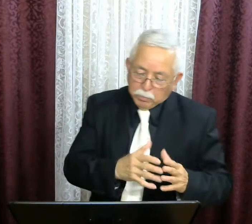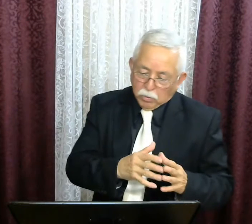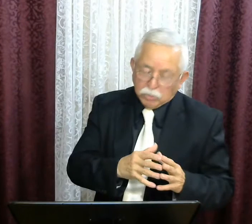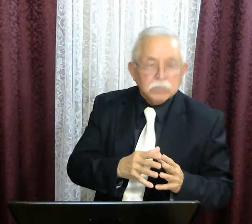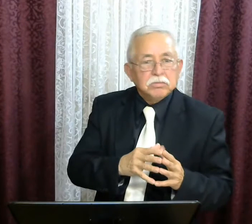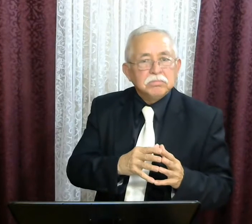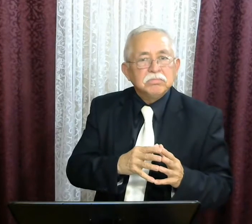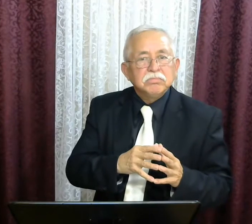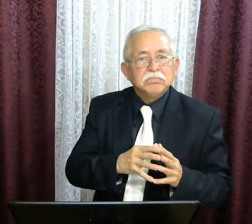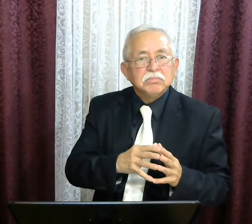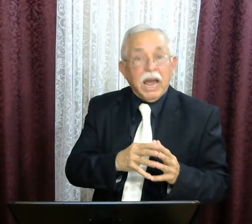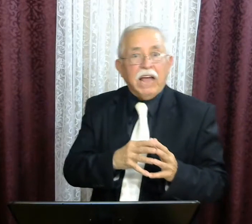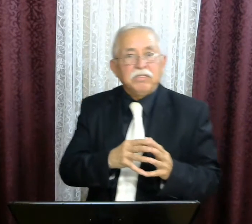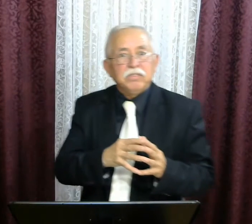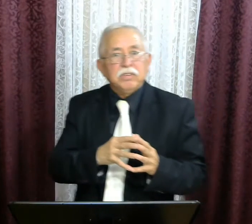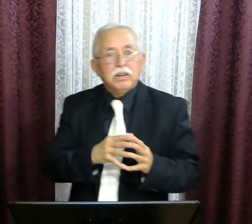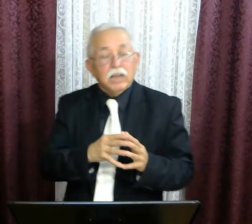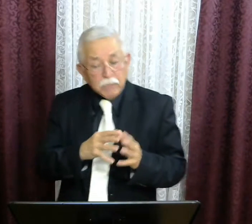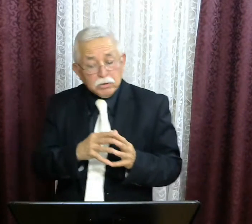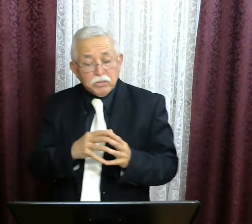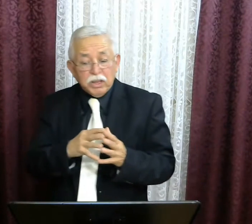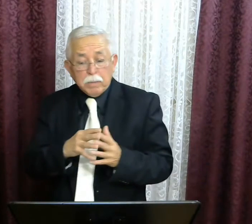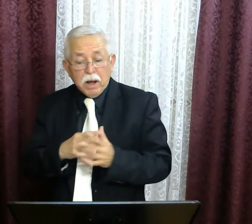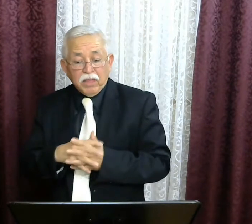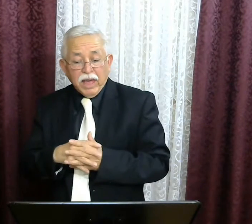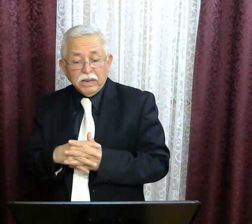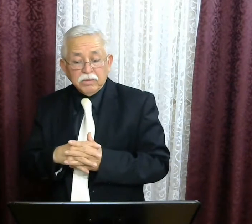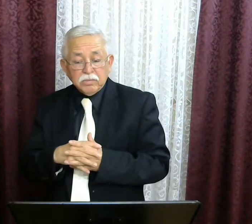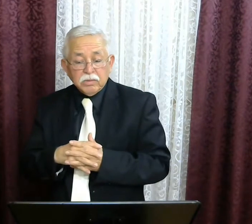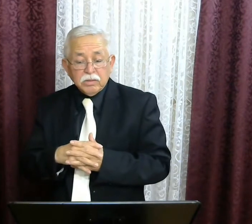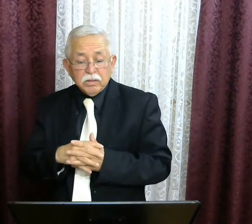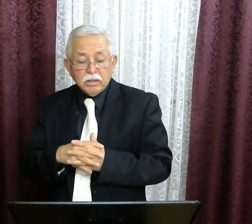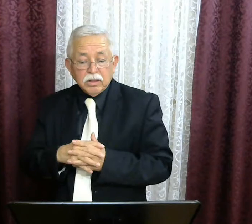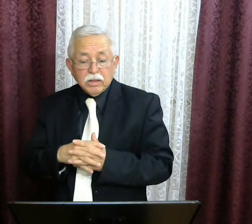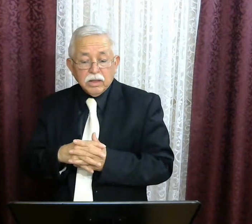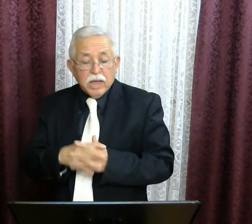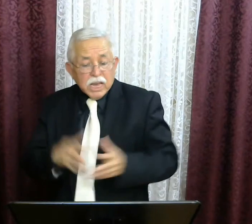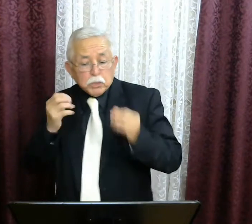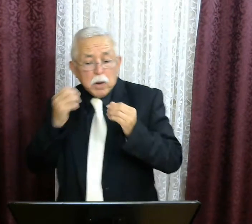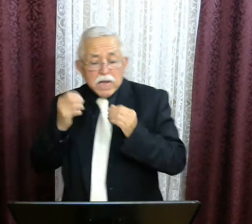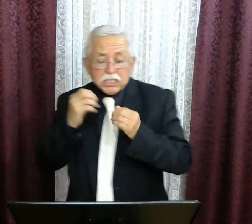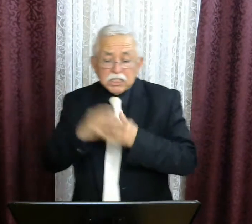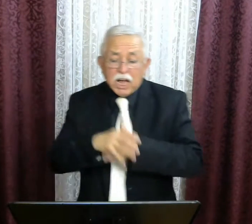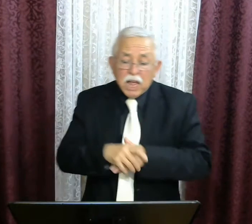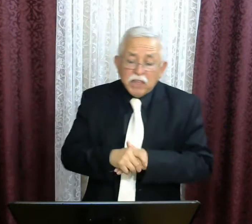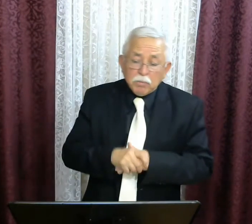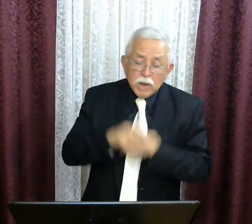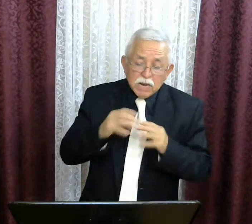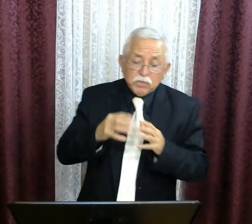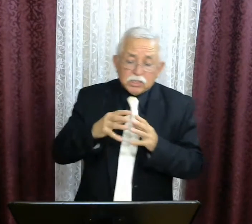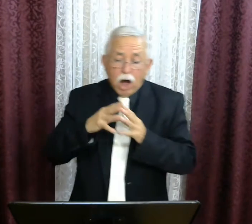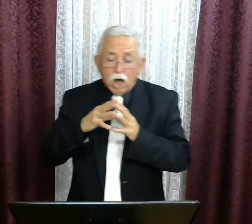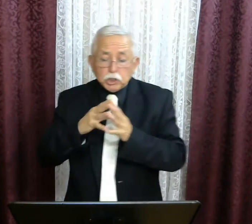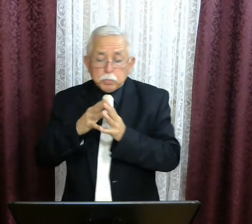people's life. Have you think about that? Each blessing that benefits us